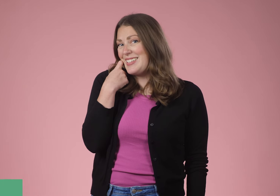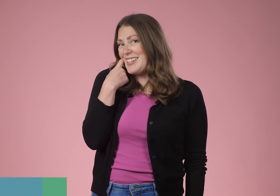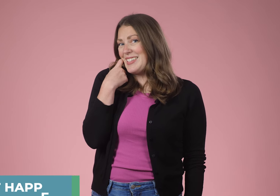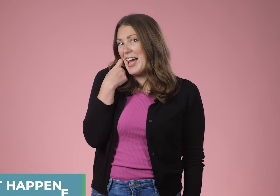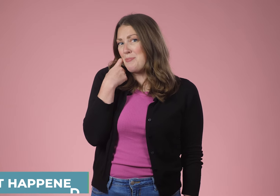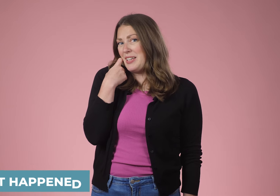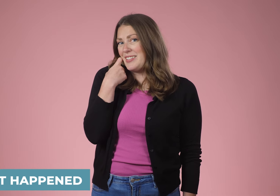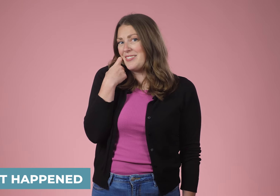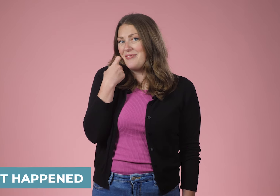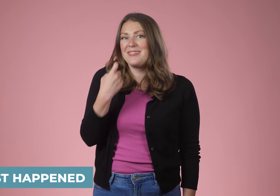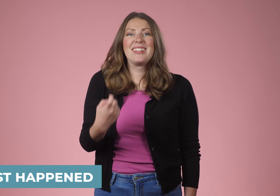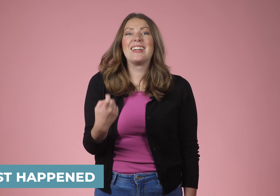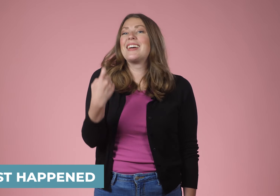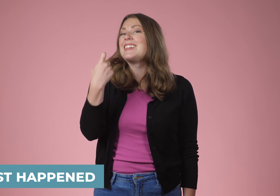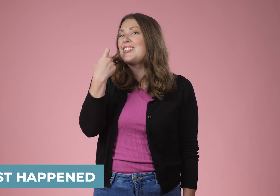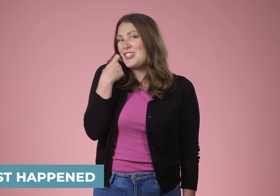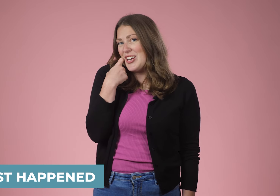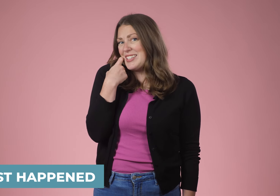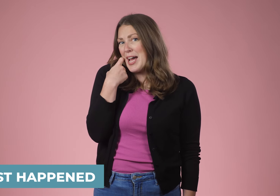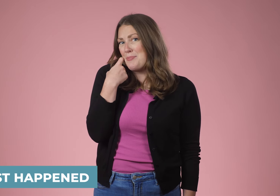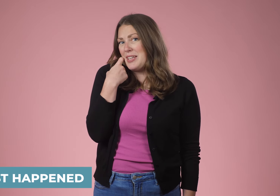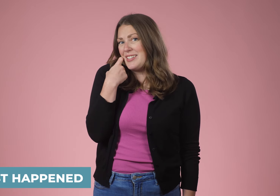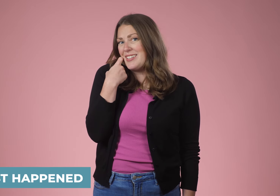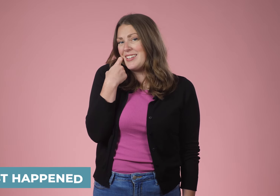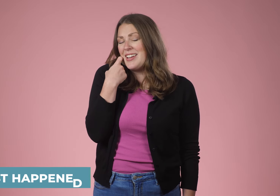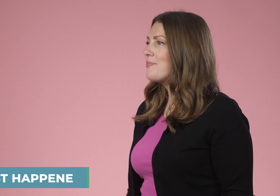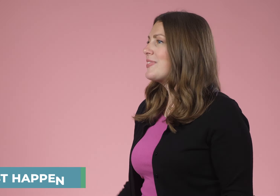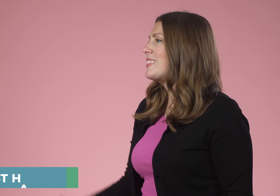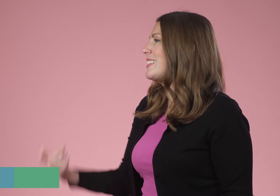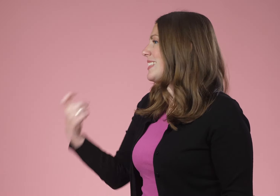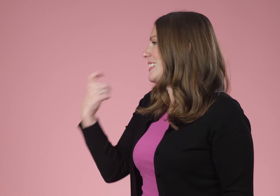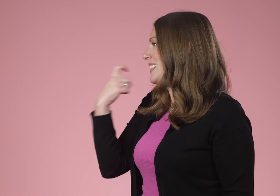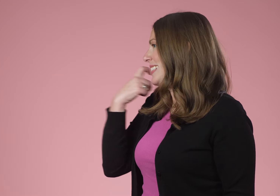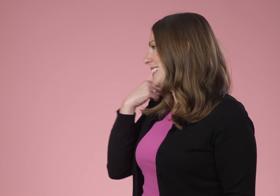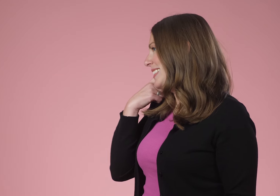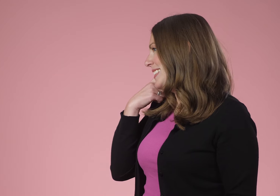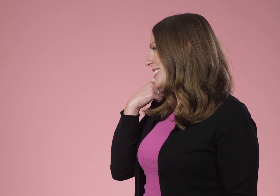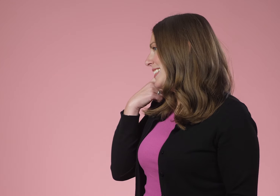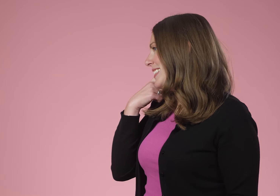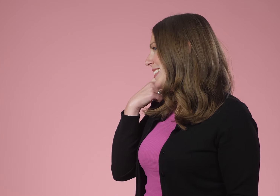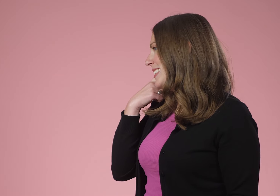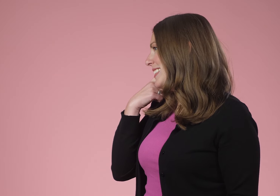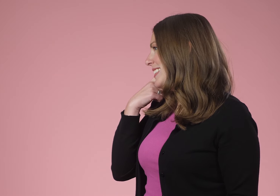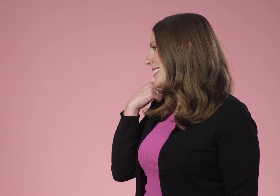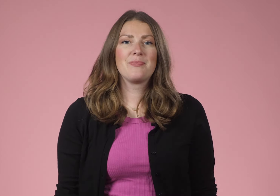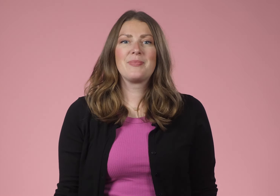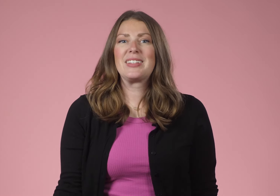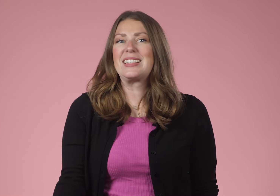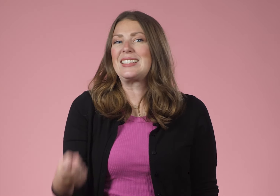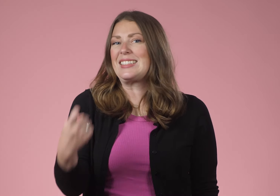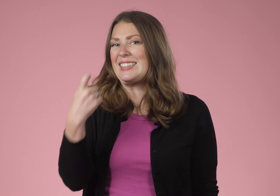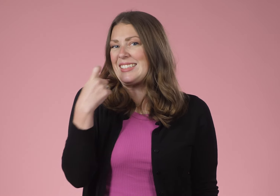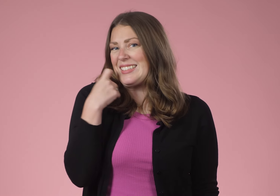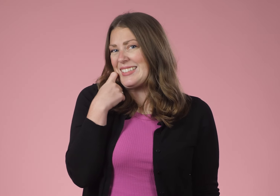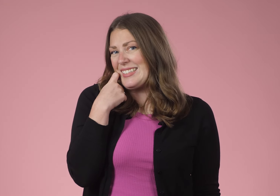Just happened. Just happened. What you're doing is an X-shaped hand bringing it up to